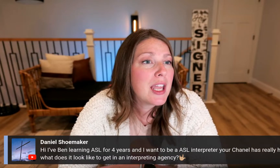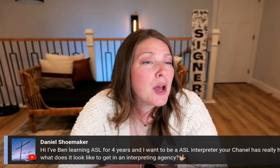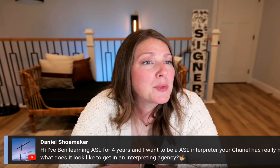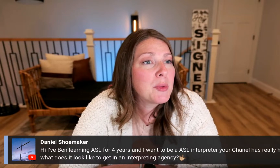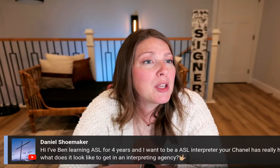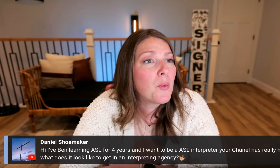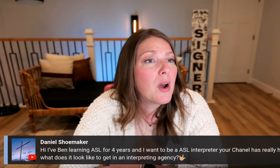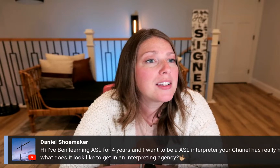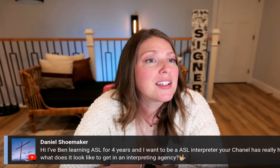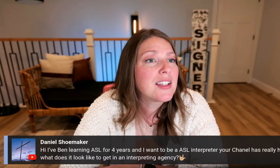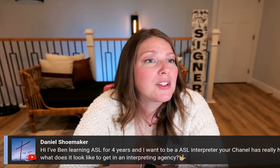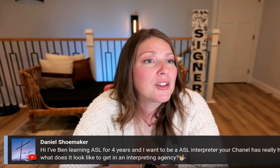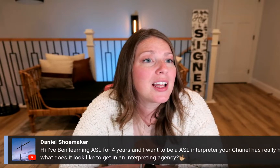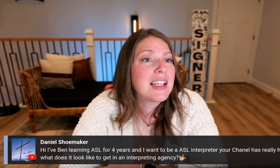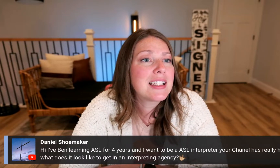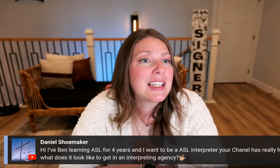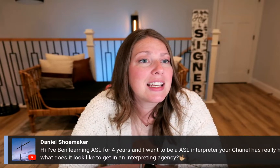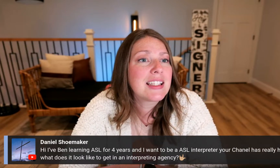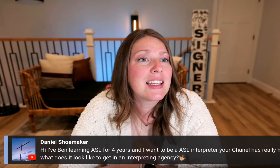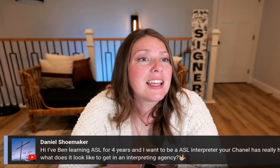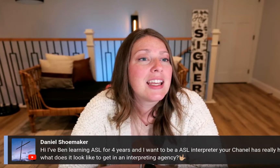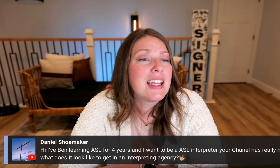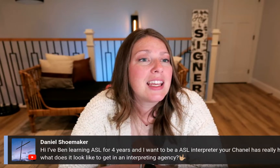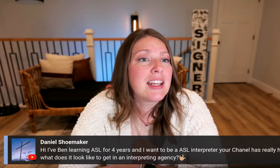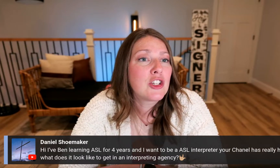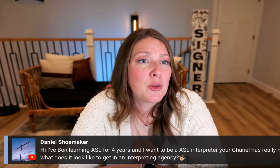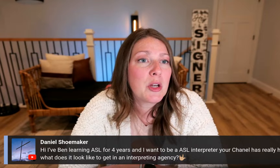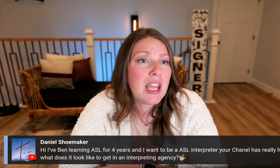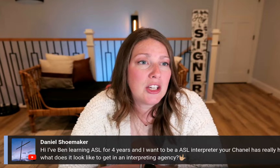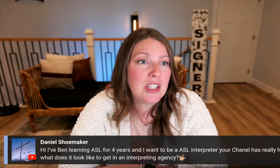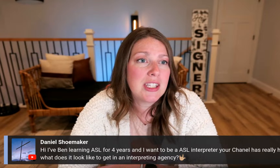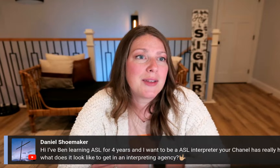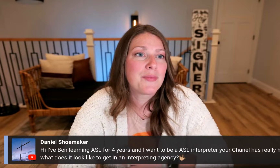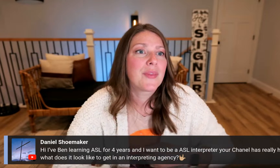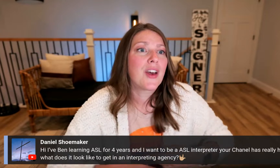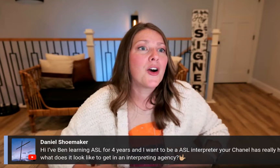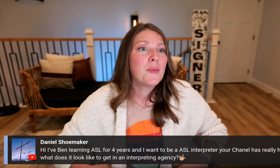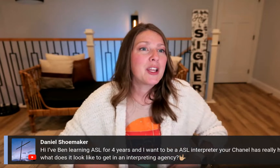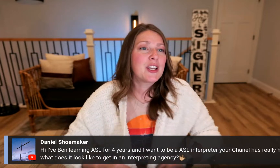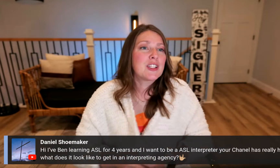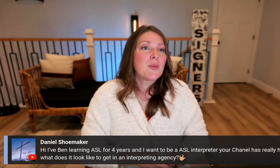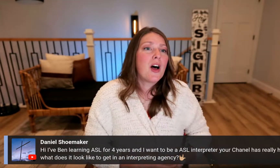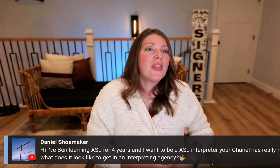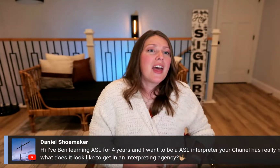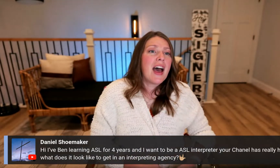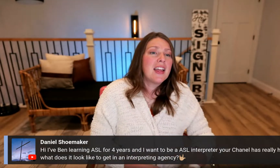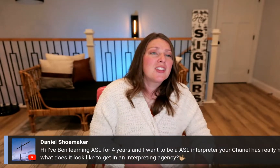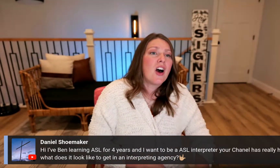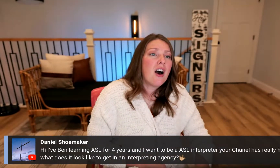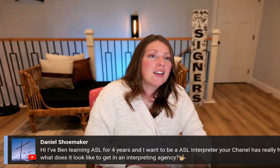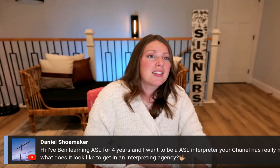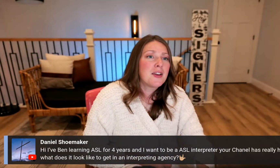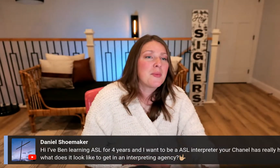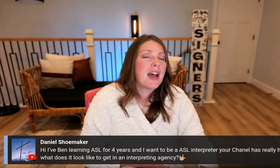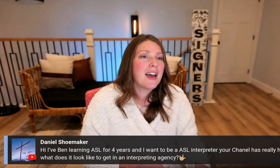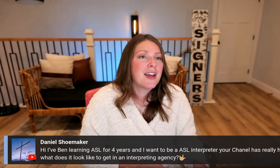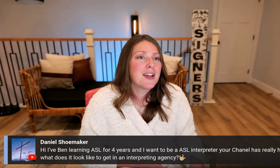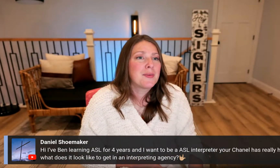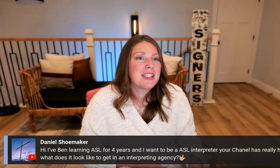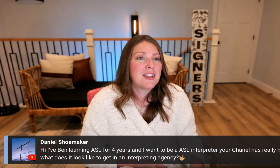helped me. What does it look like to get in an interpreting agency? Oh my goodness. Well, that is awesome,